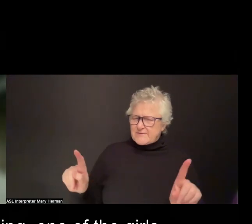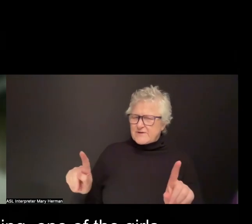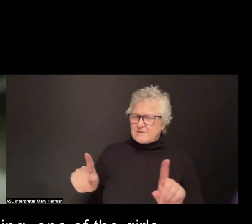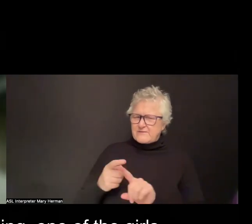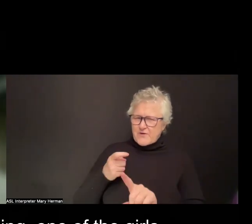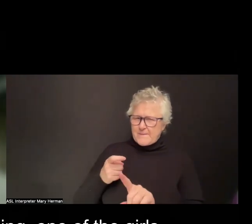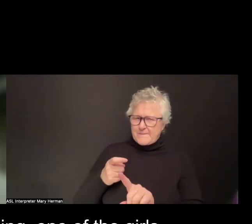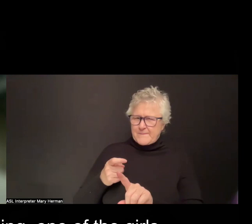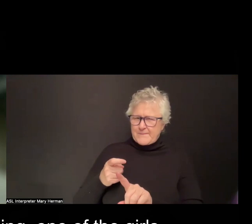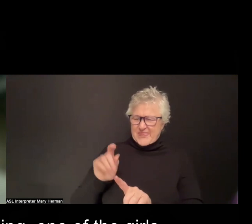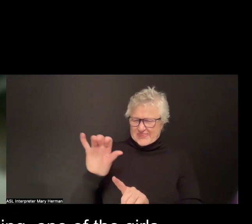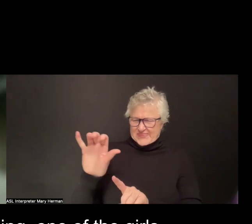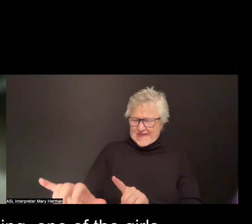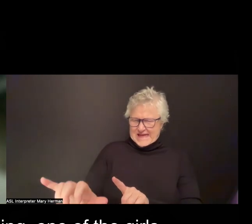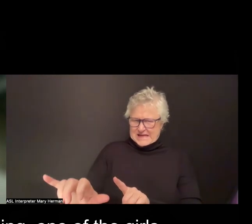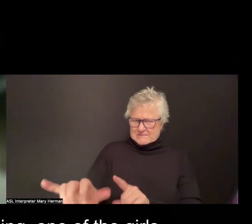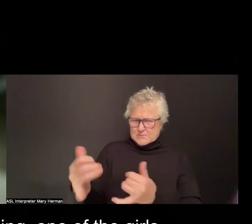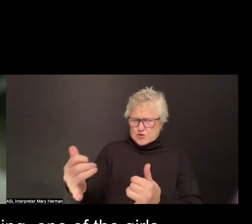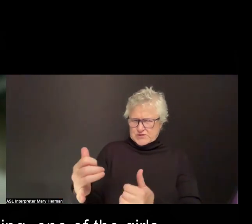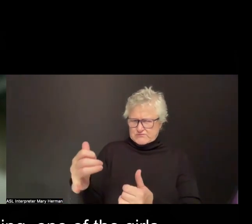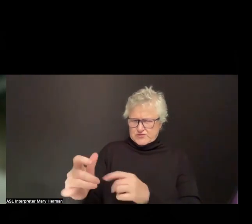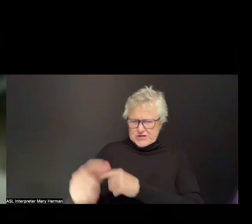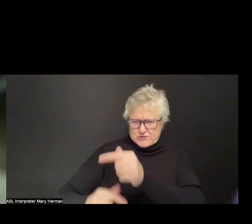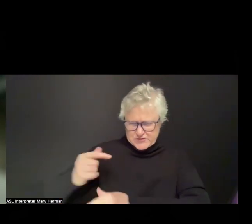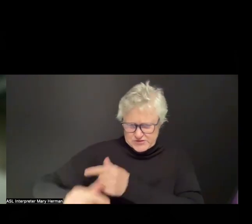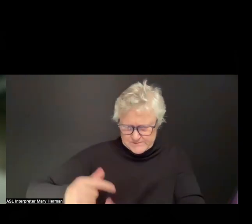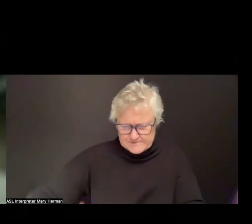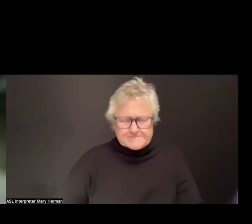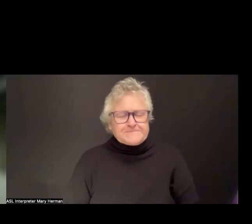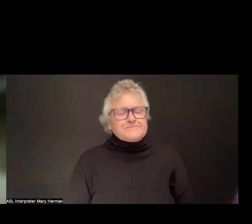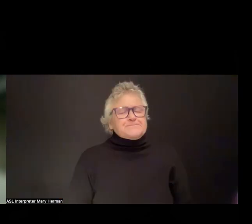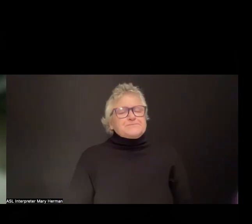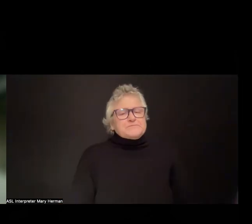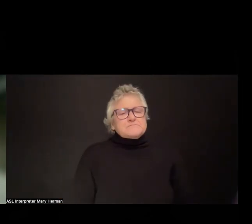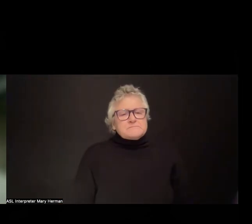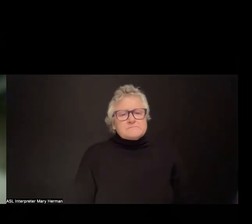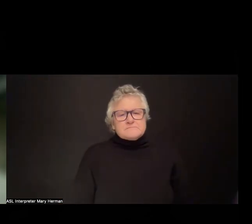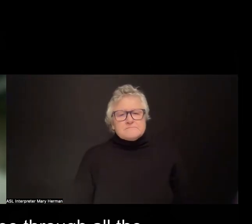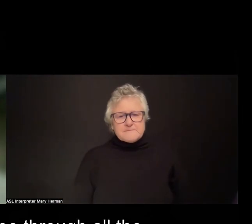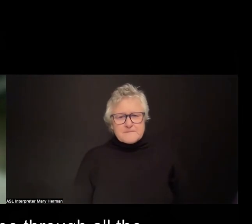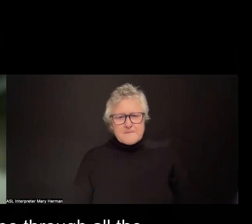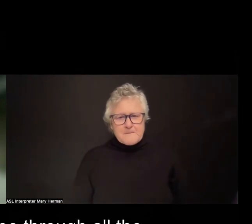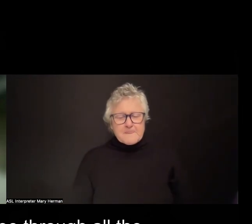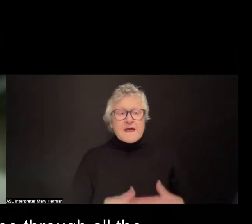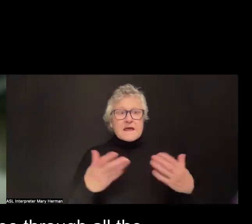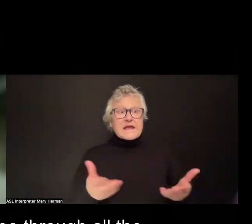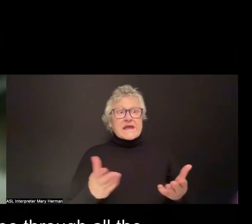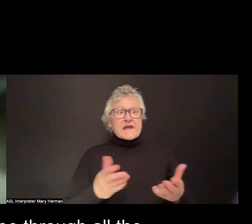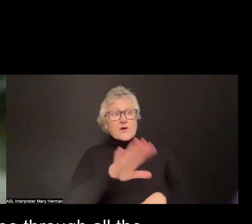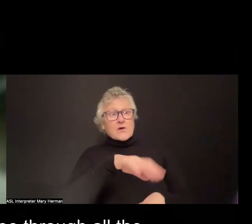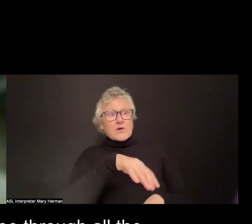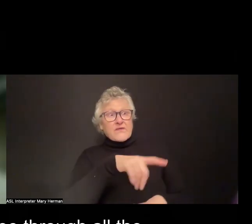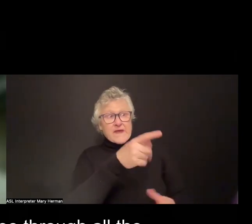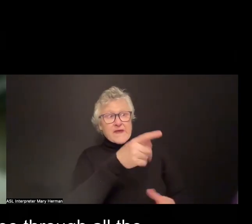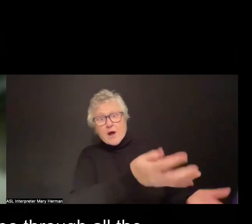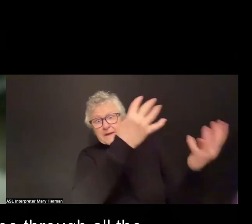"Here they're coming," one of the girls said next to me, and excited fingers clamped onto my elbow. It was hard to see through all the shoulders